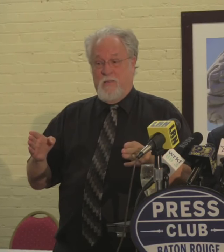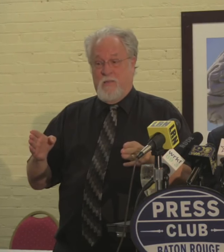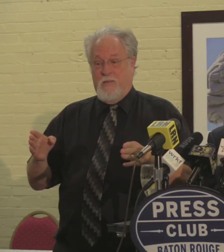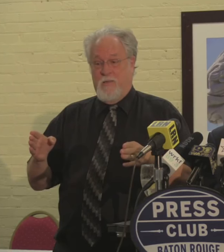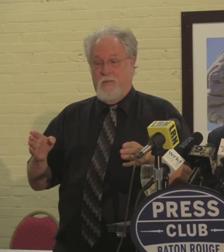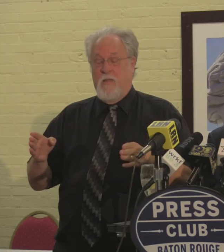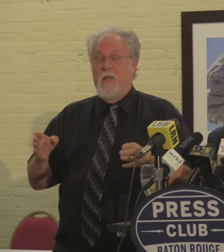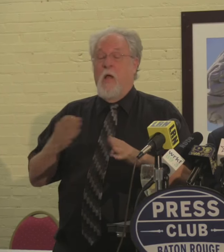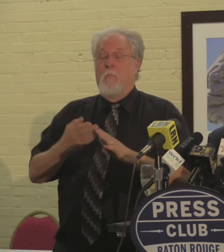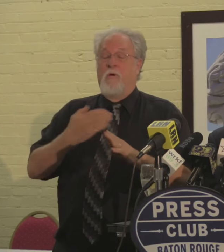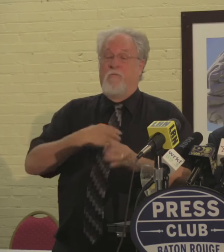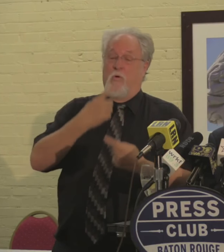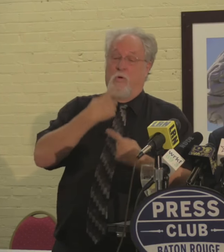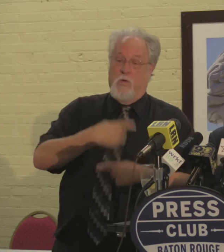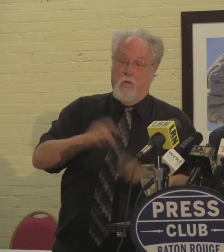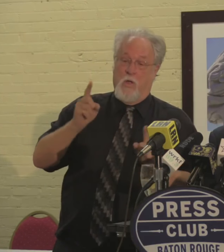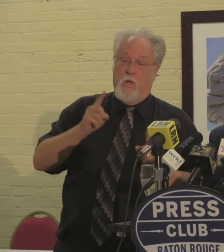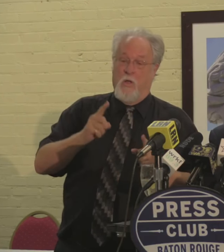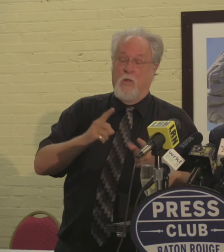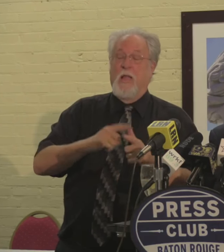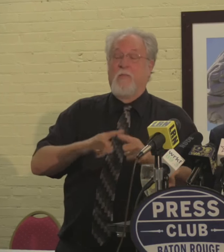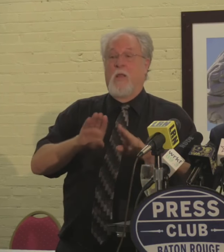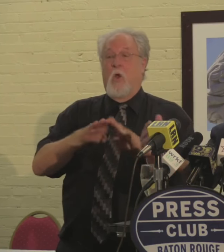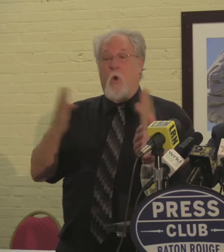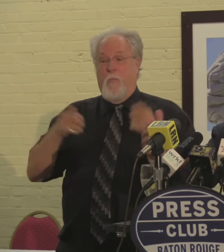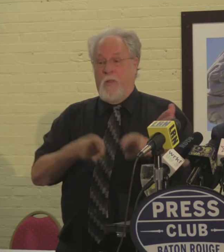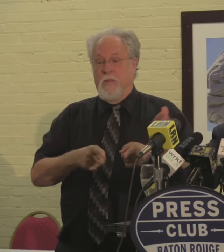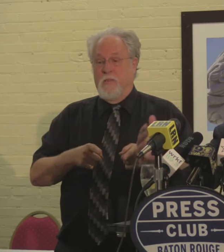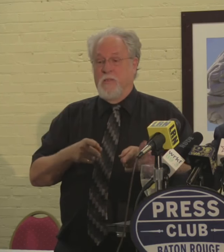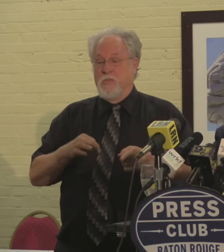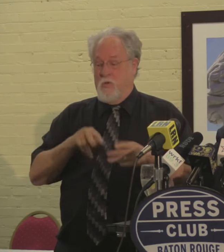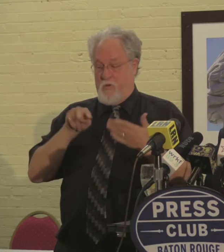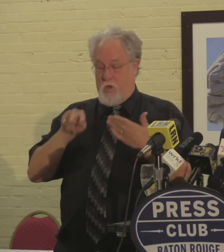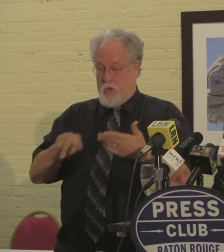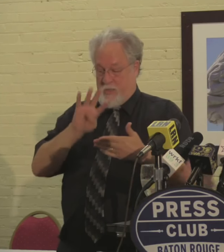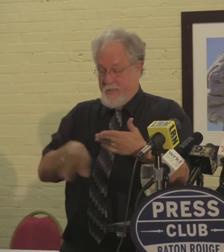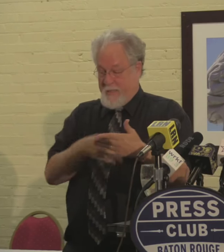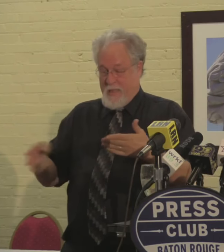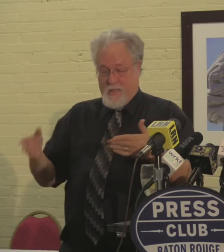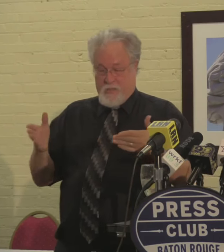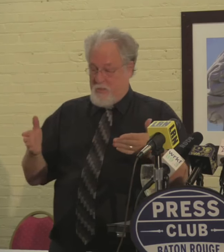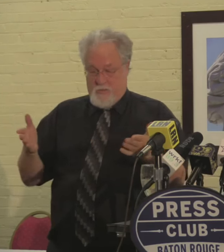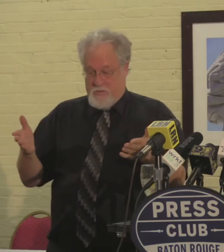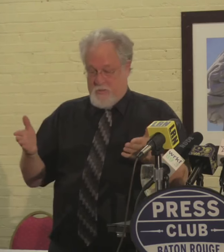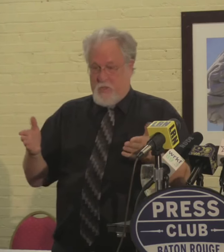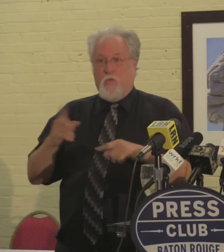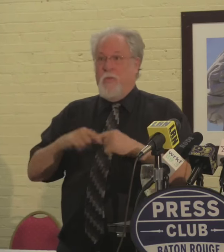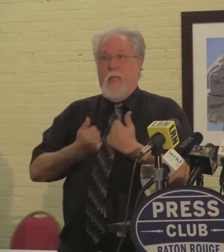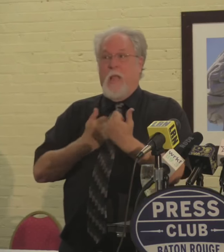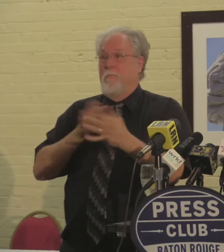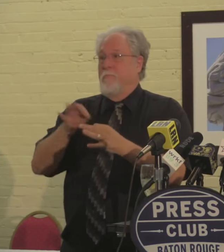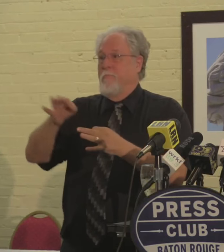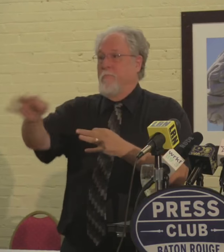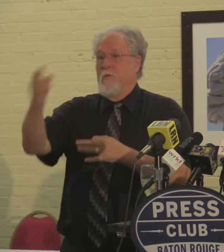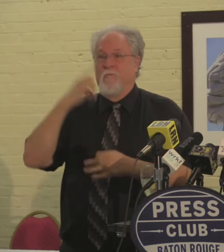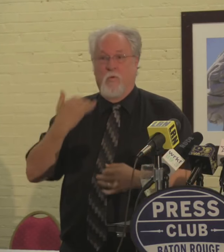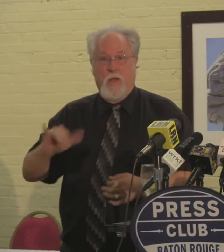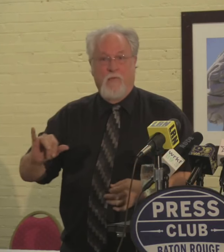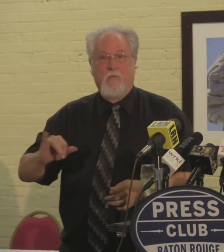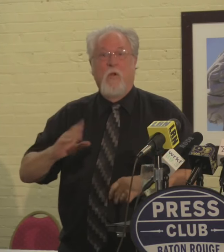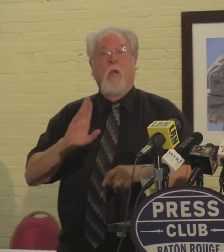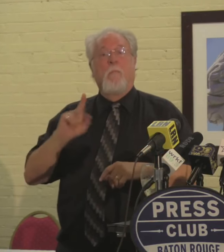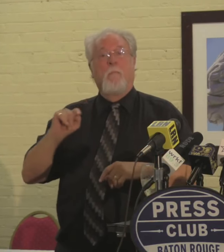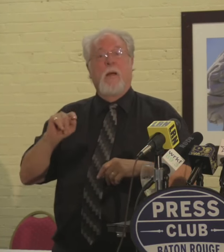time you issue the call and when you can convene the legislature. So if you just start looking at the calendar, you can't wait forever.